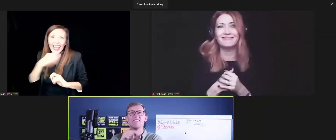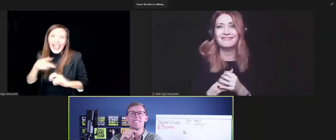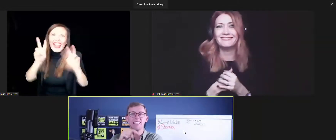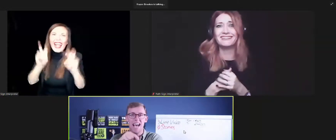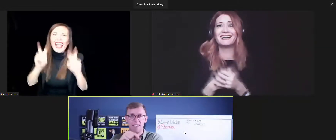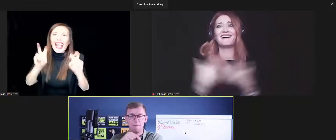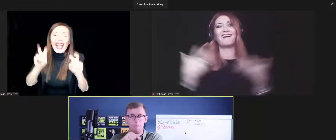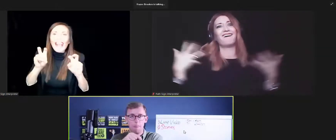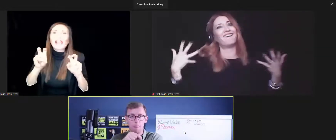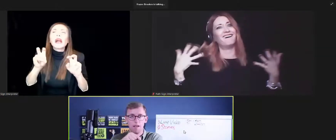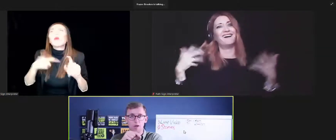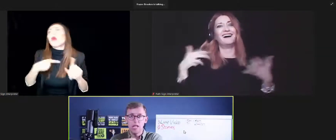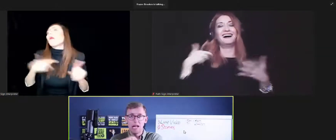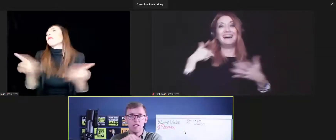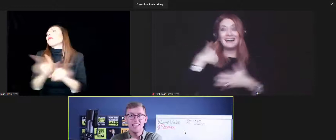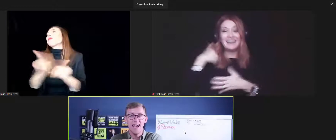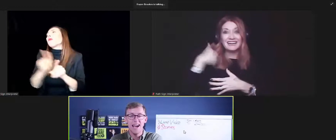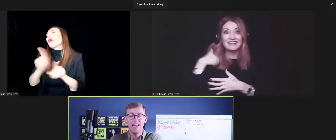Still today,